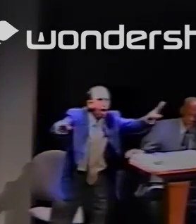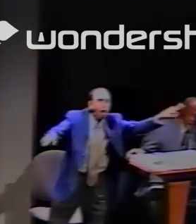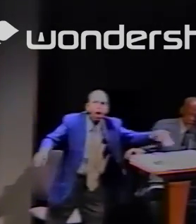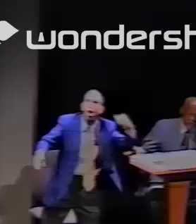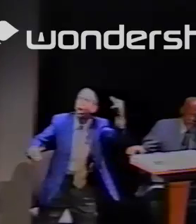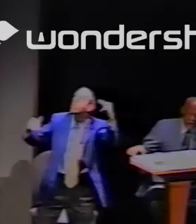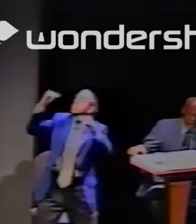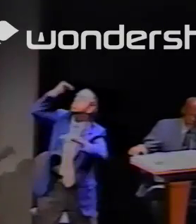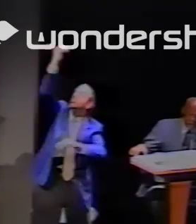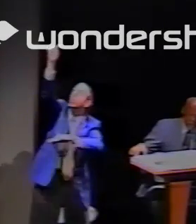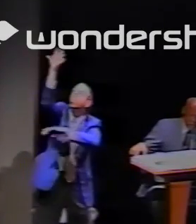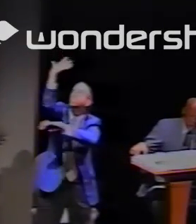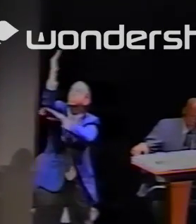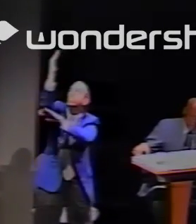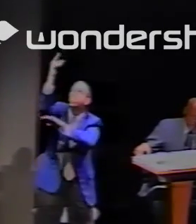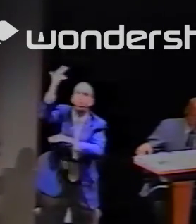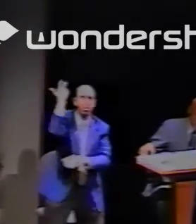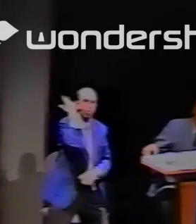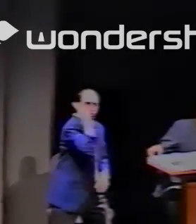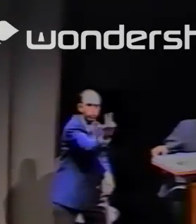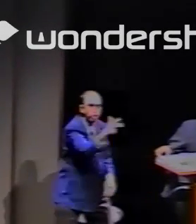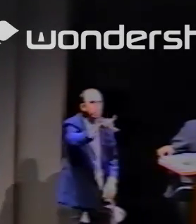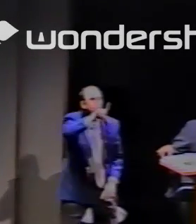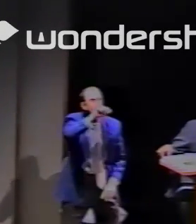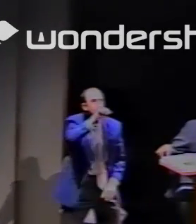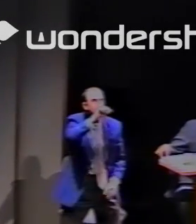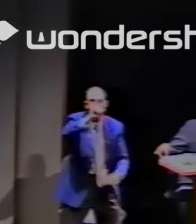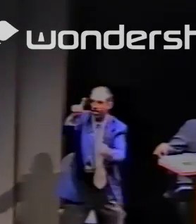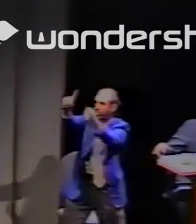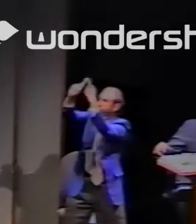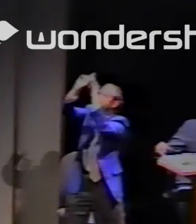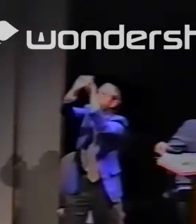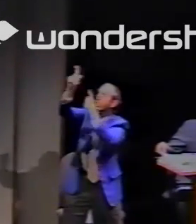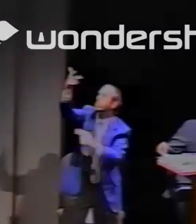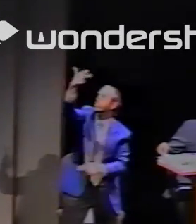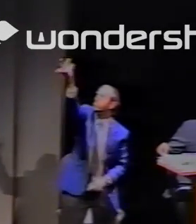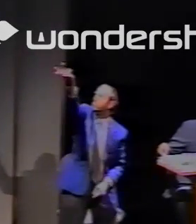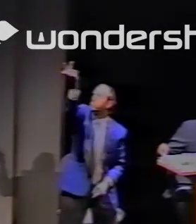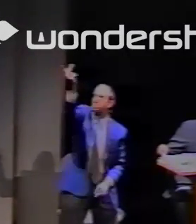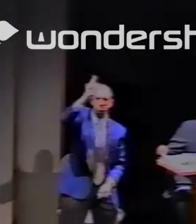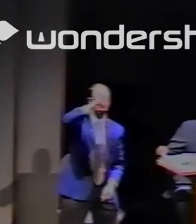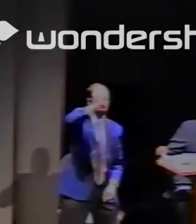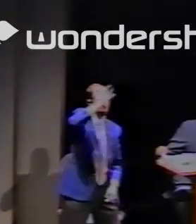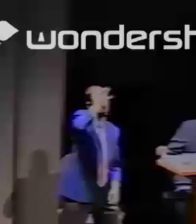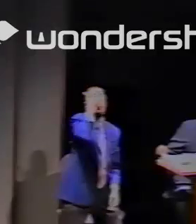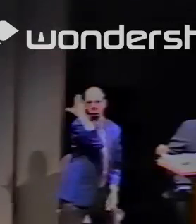was greeted by his friends, three birds. The birds were very small.